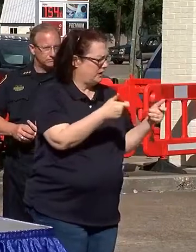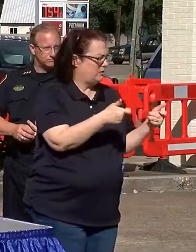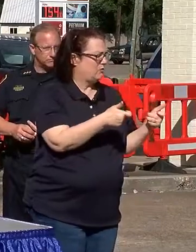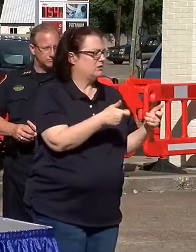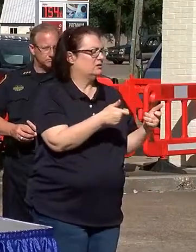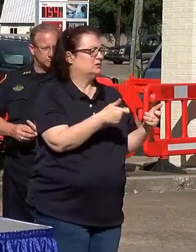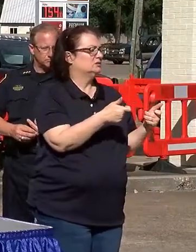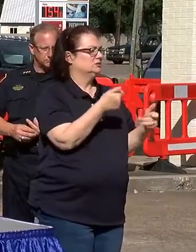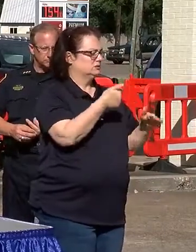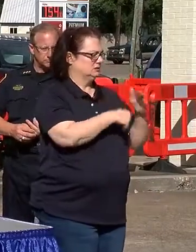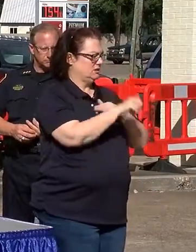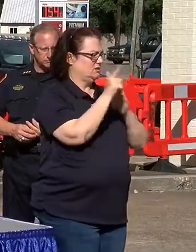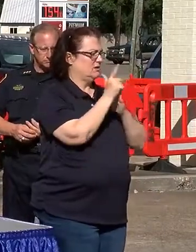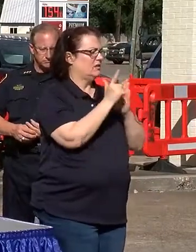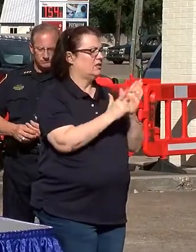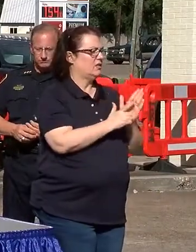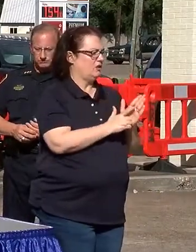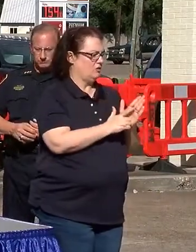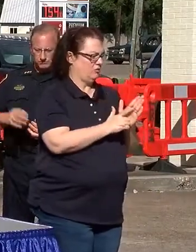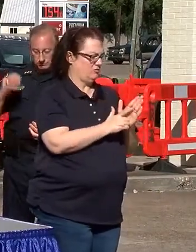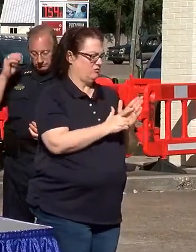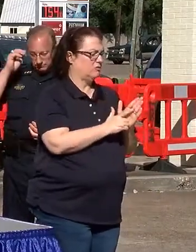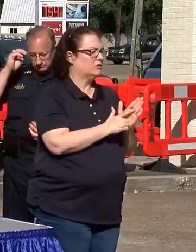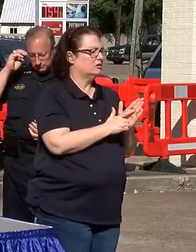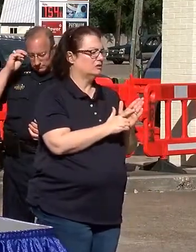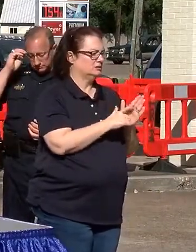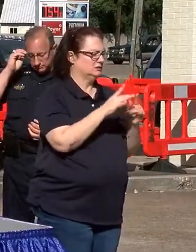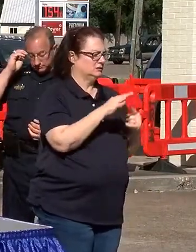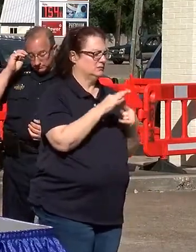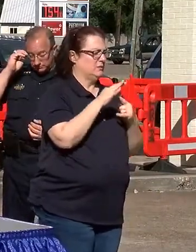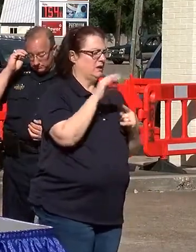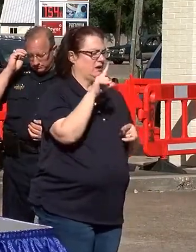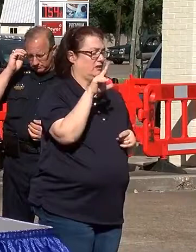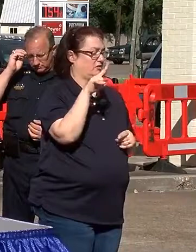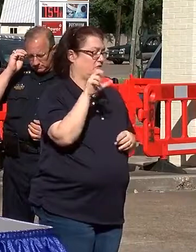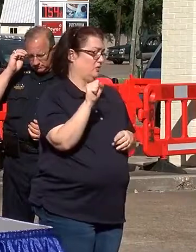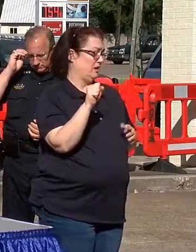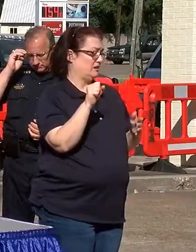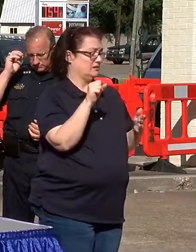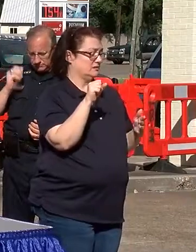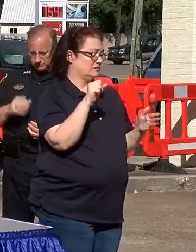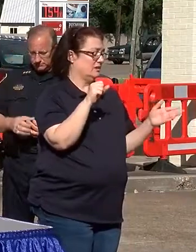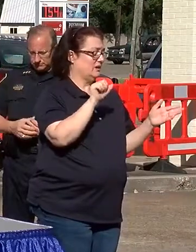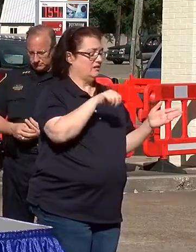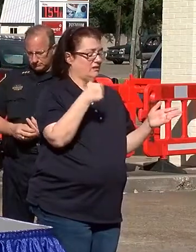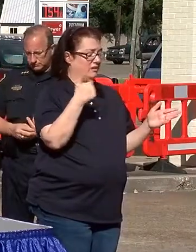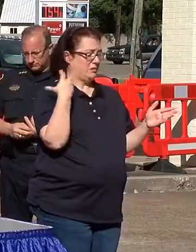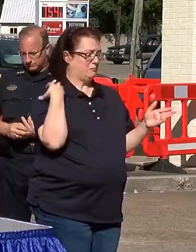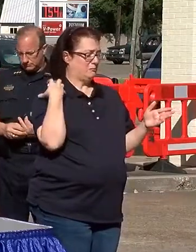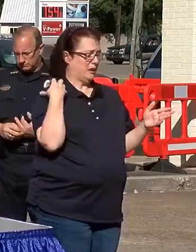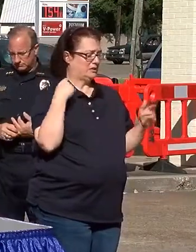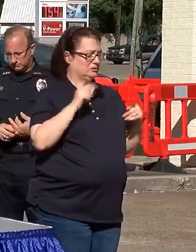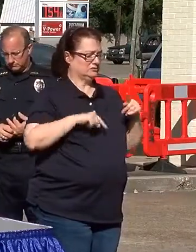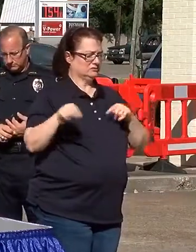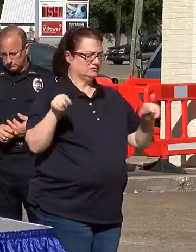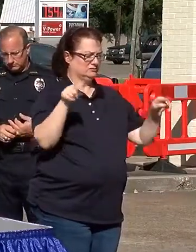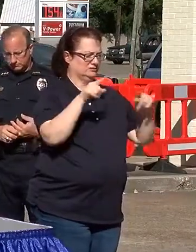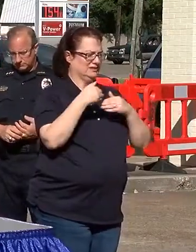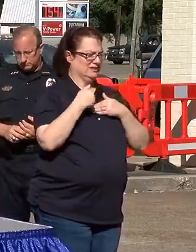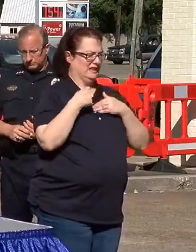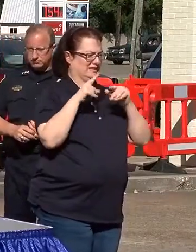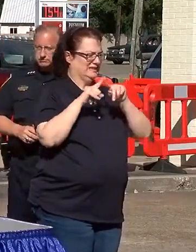under law that grants that authority, especially in LUS, for example. Other mayors have different partners